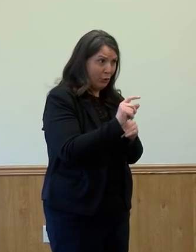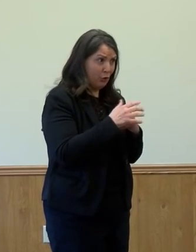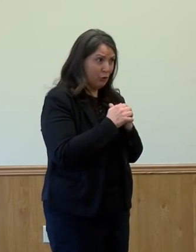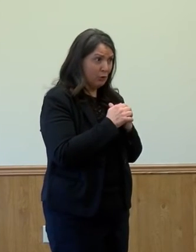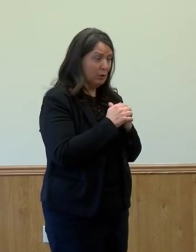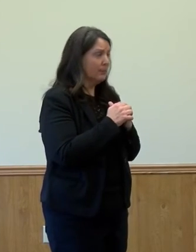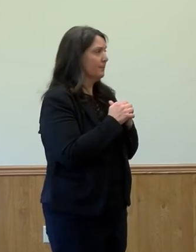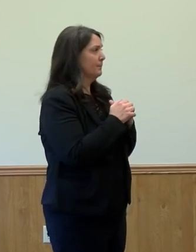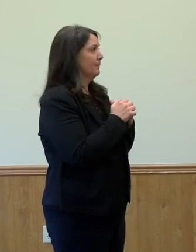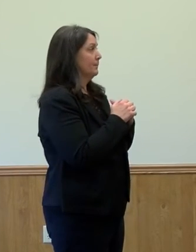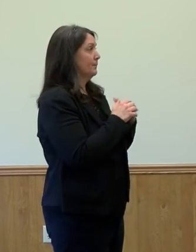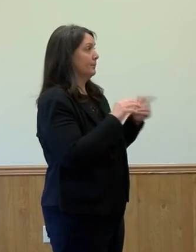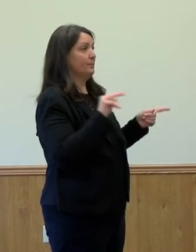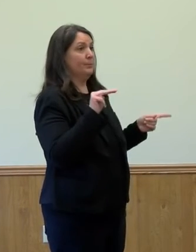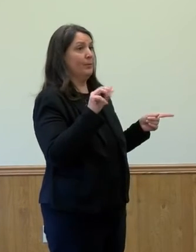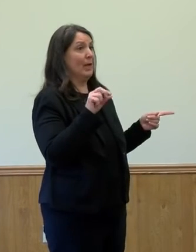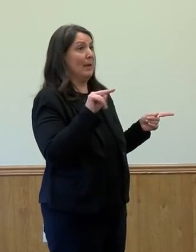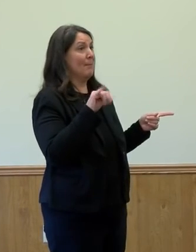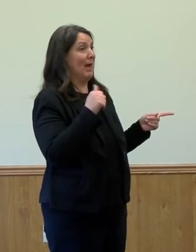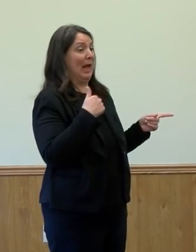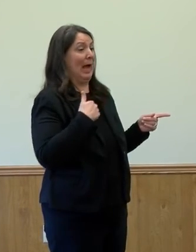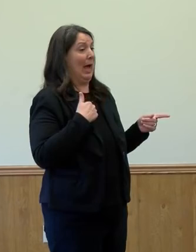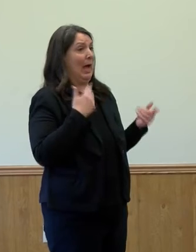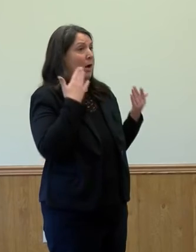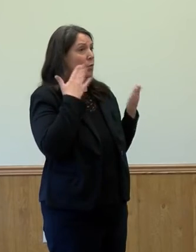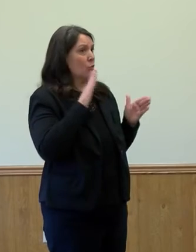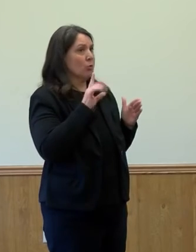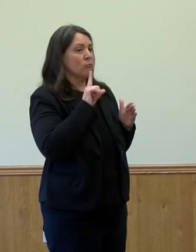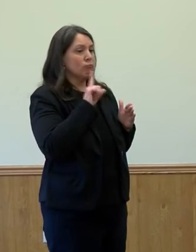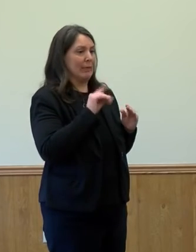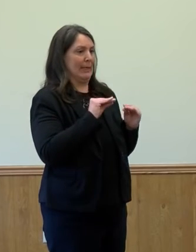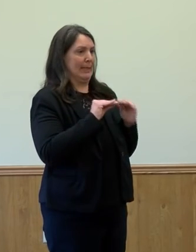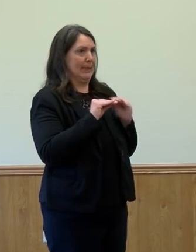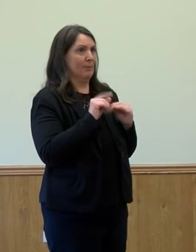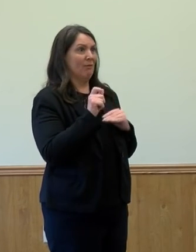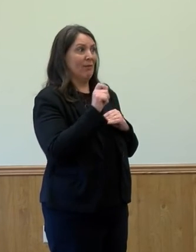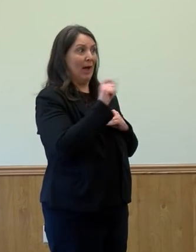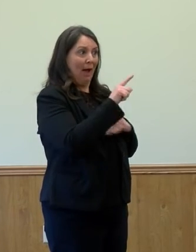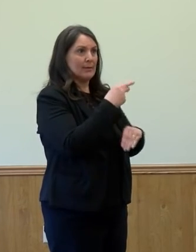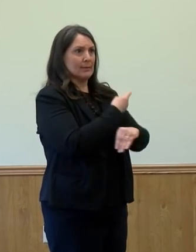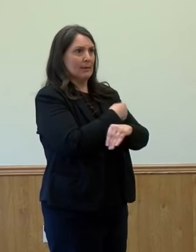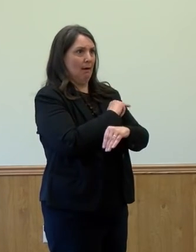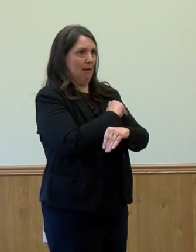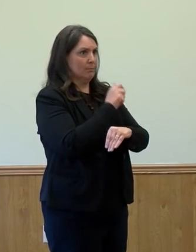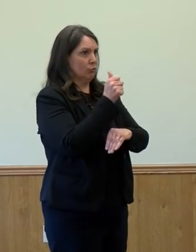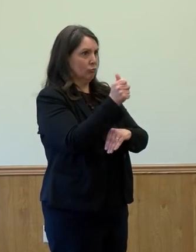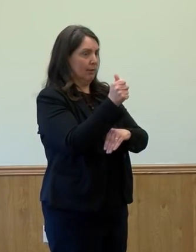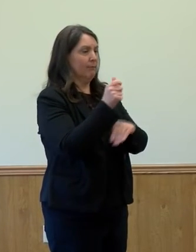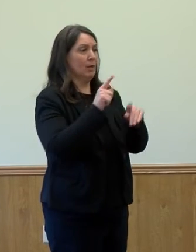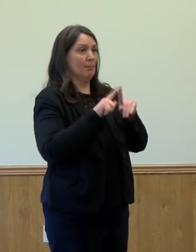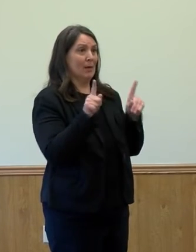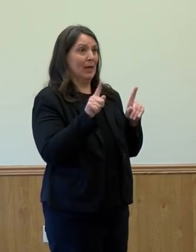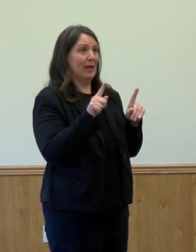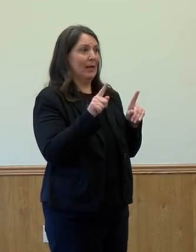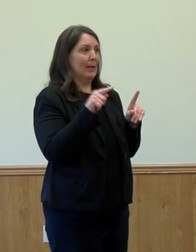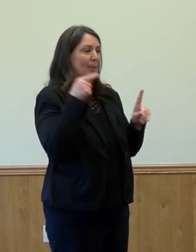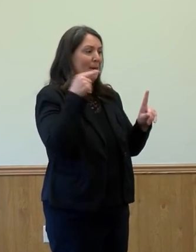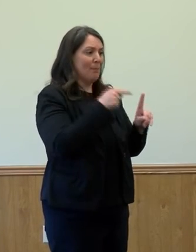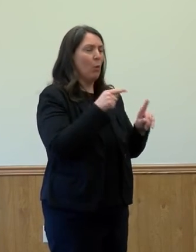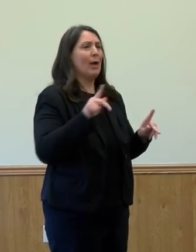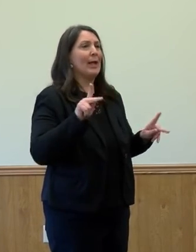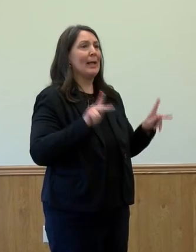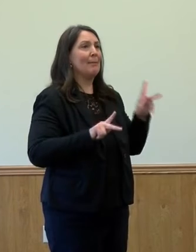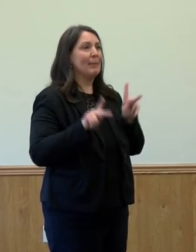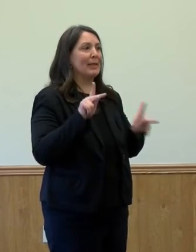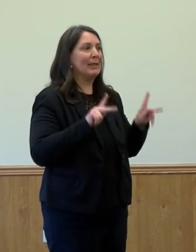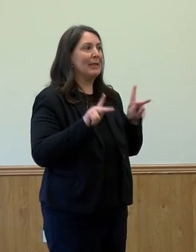decently high number if it's that big of an issue? I would refer to both hospital systems for the actual census, but again, I think it's just the aspect of people